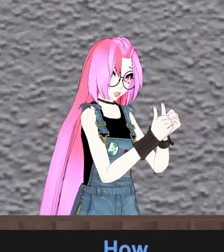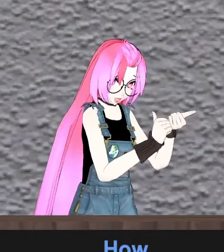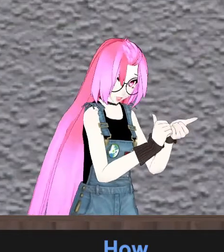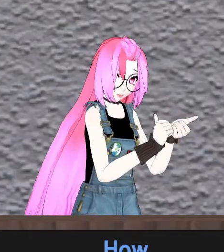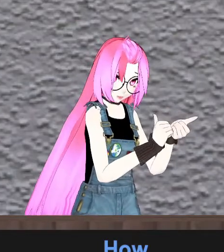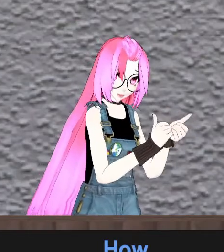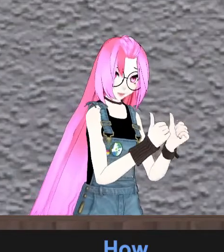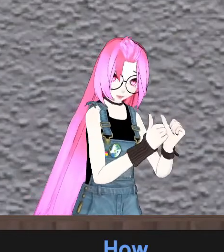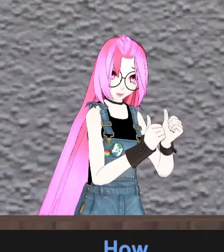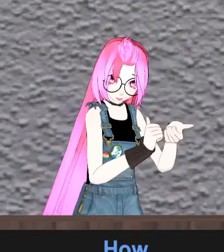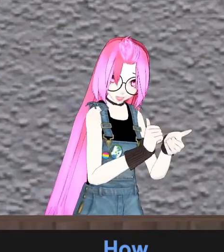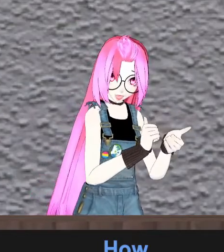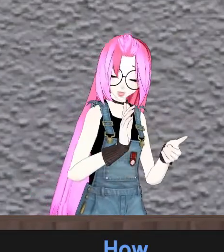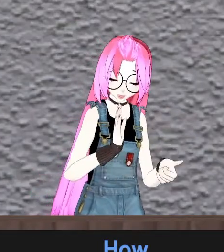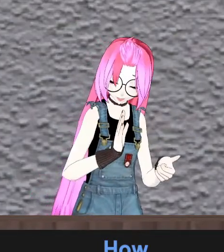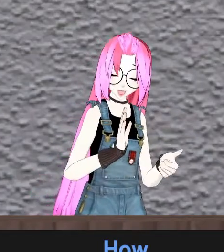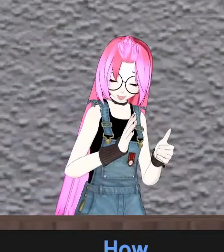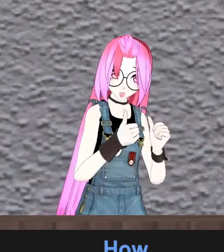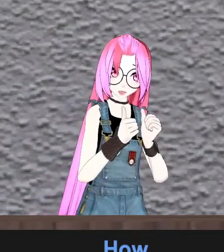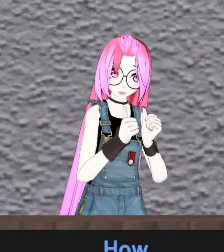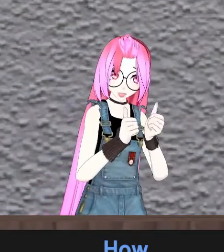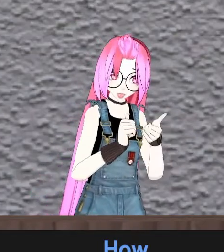How. That's fine too. How.